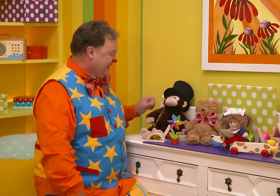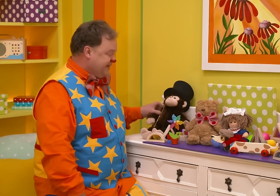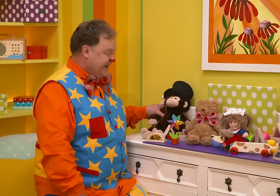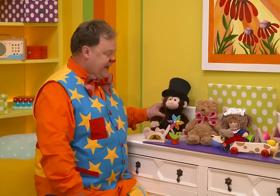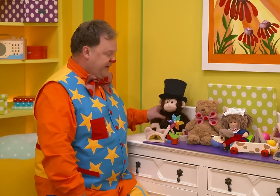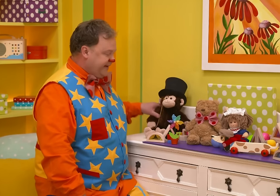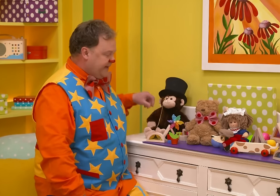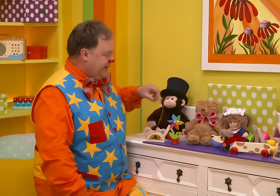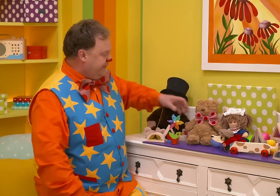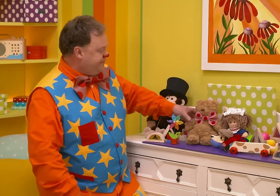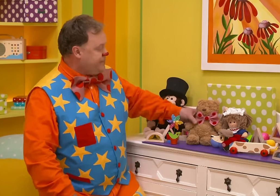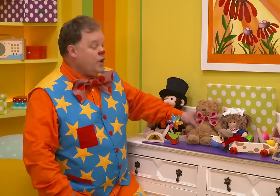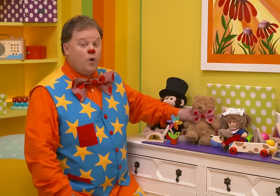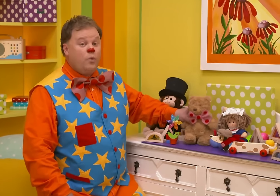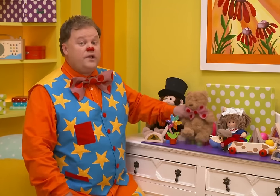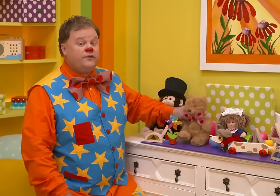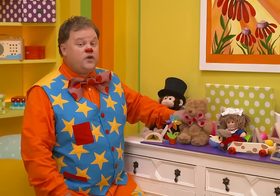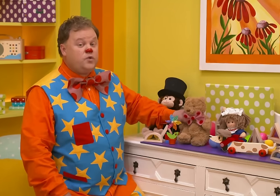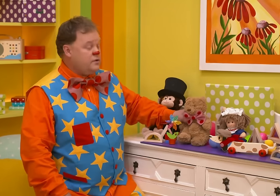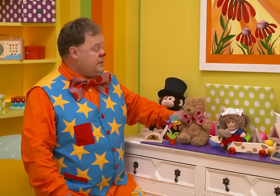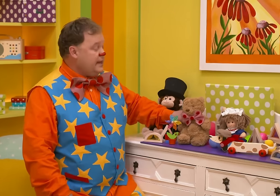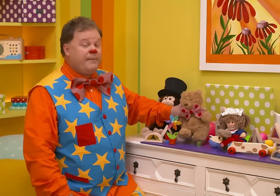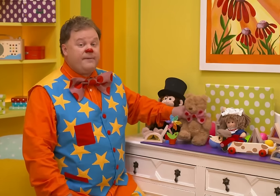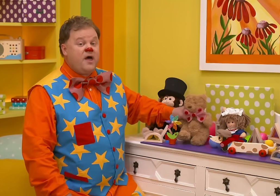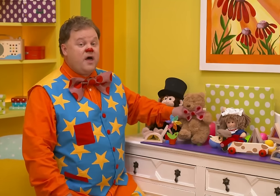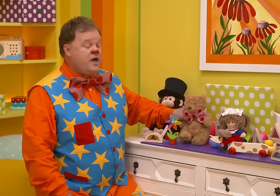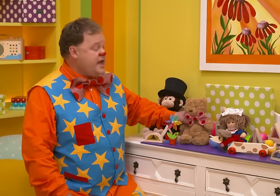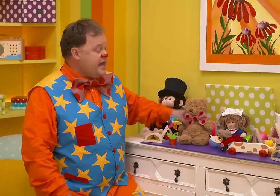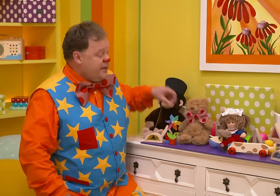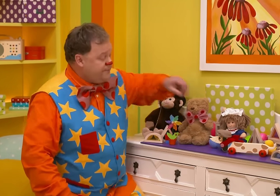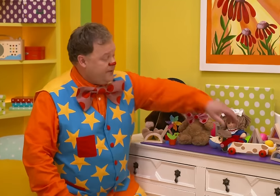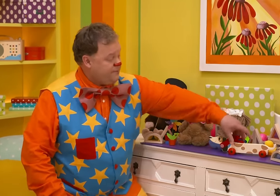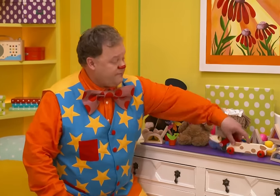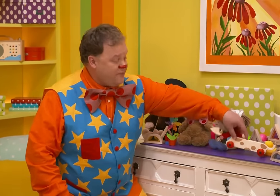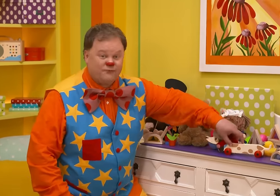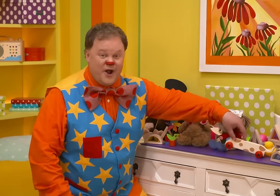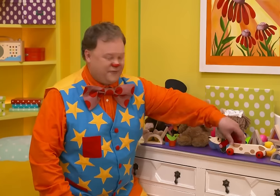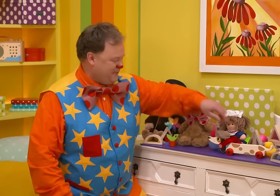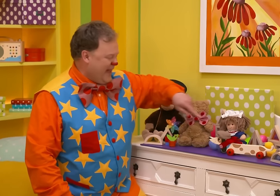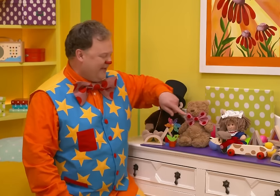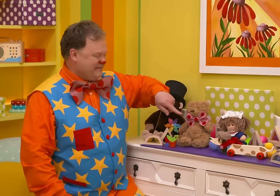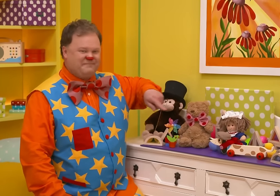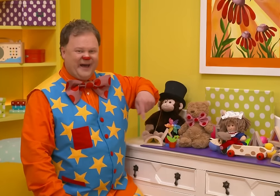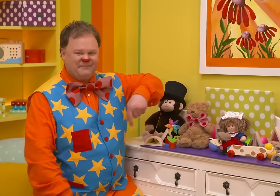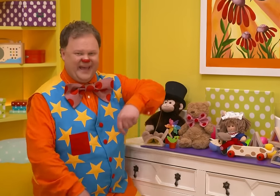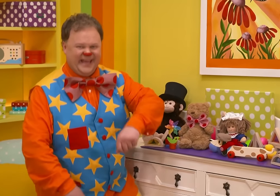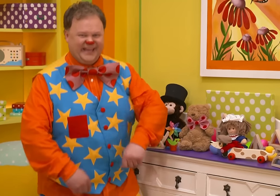Excellent! Right, will do! Bye-bye! Ruff, ruff. Oh, the puppy!